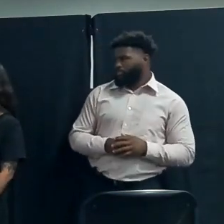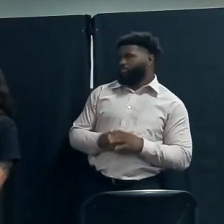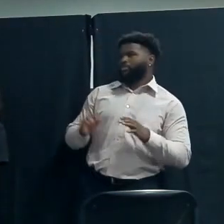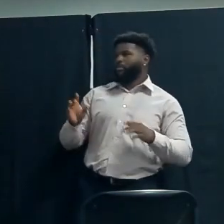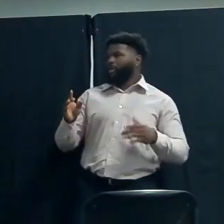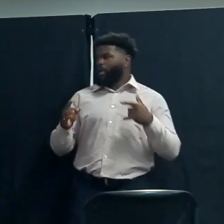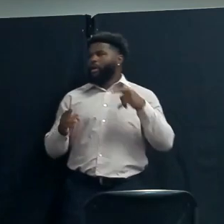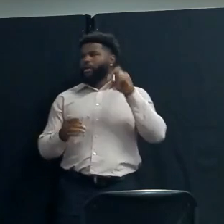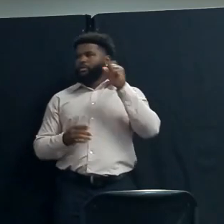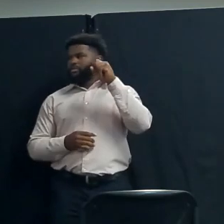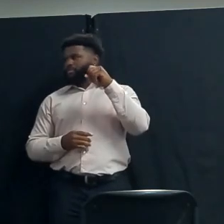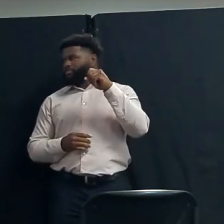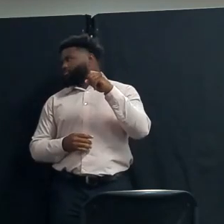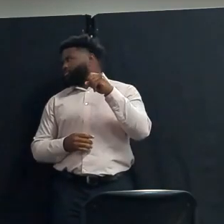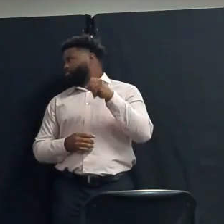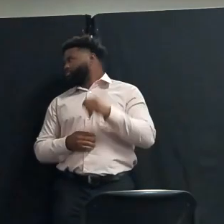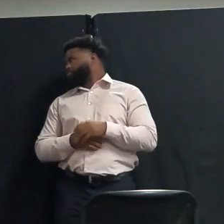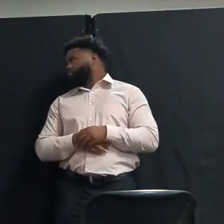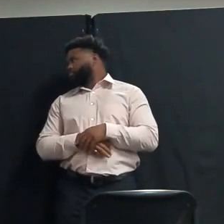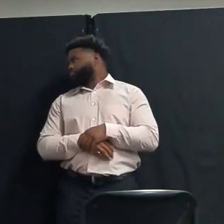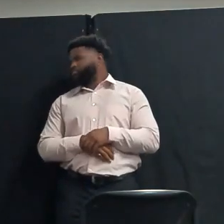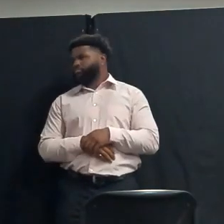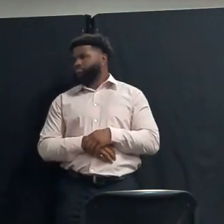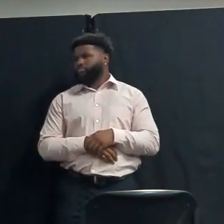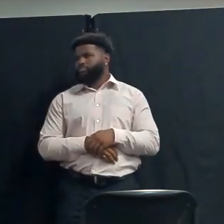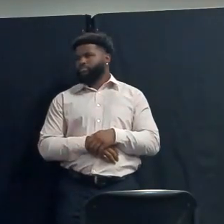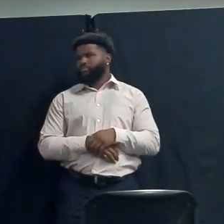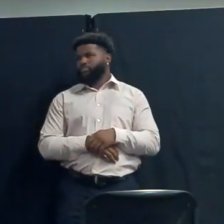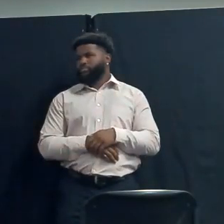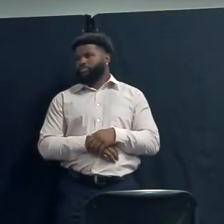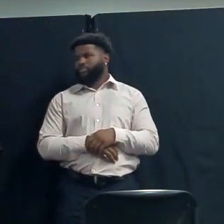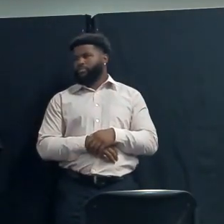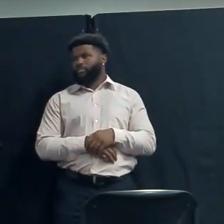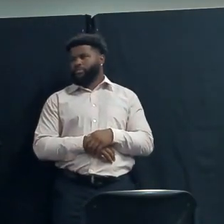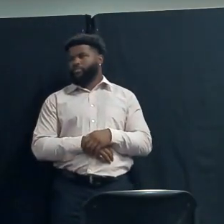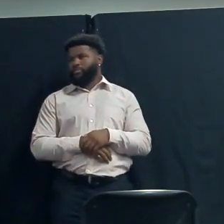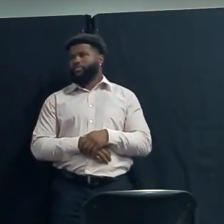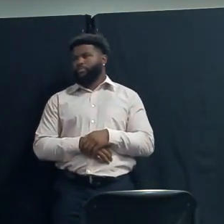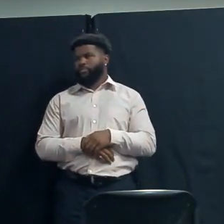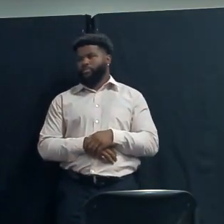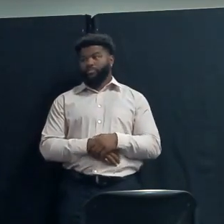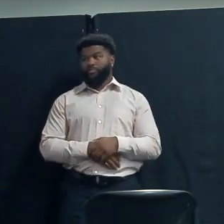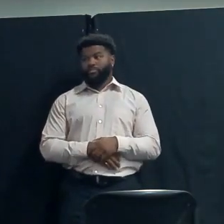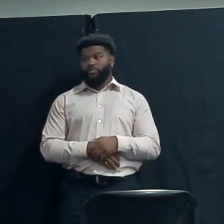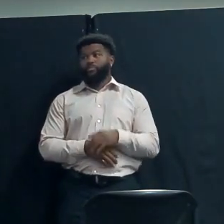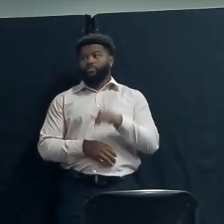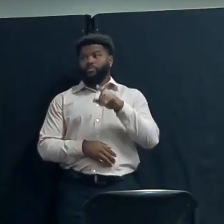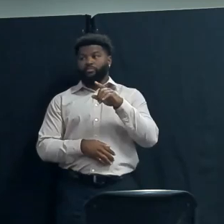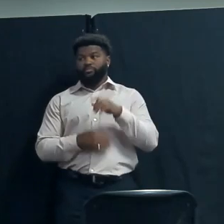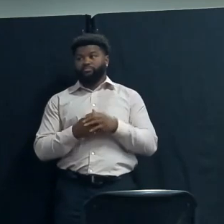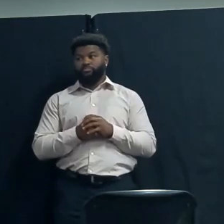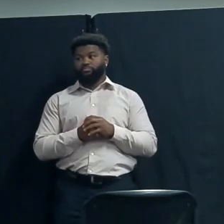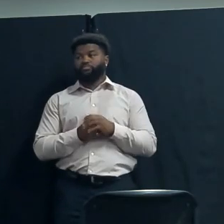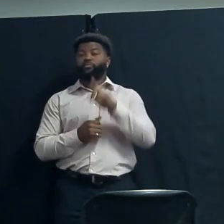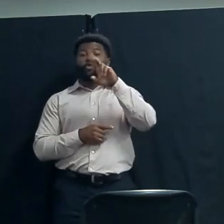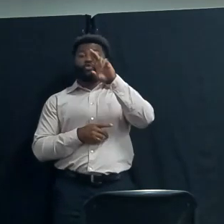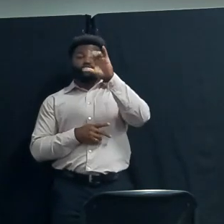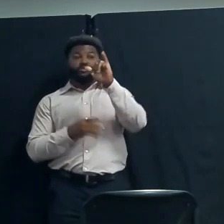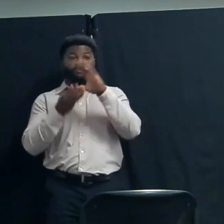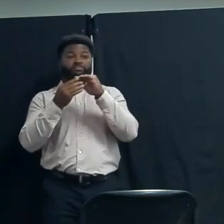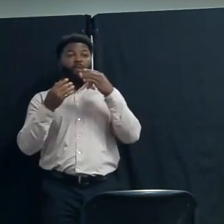want to see it. And it says it right here, 10% overall for ISD.